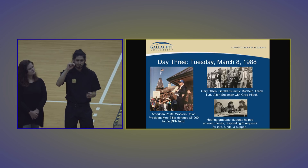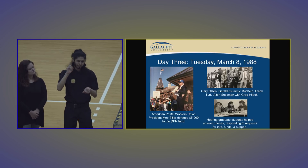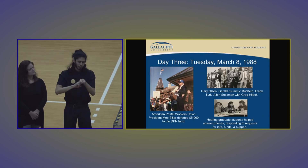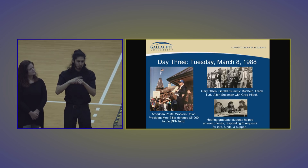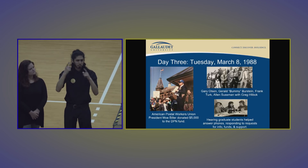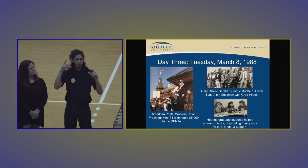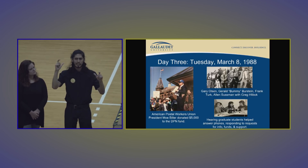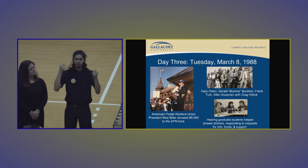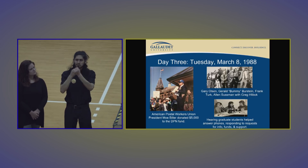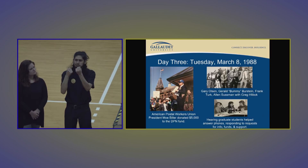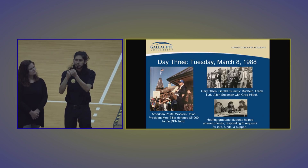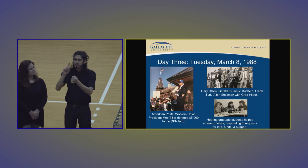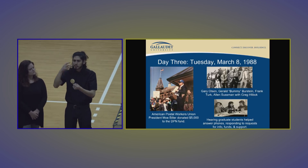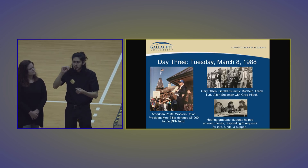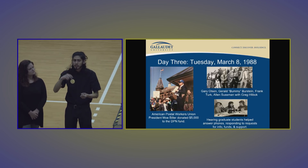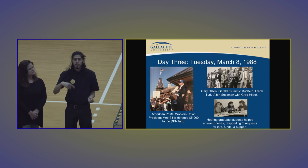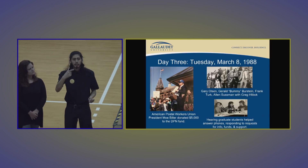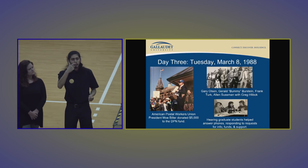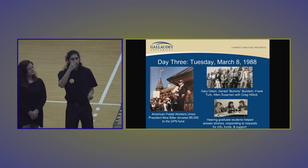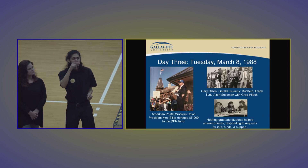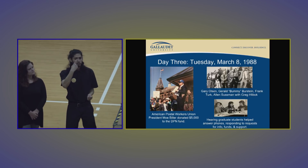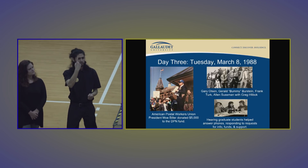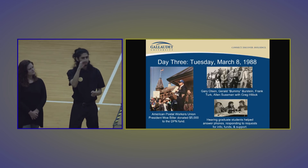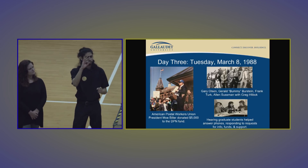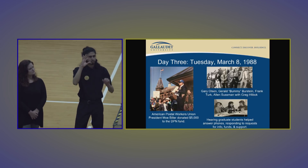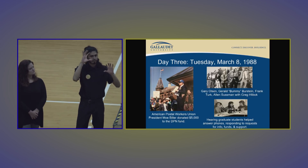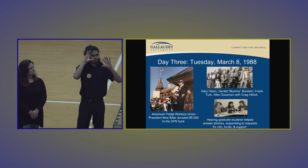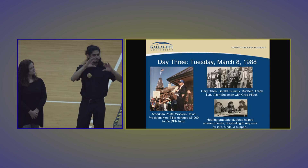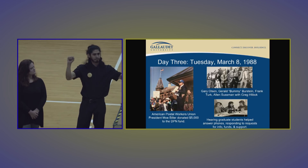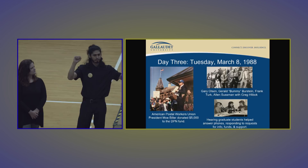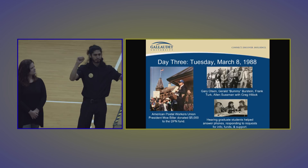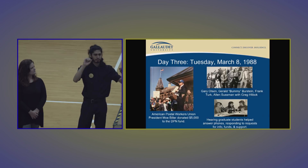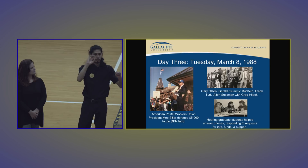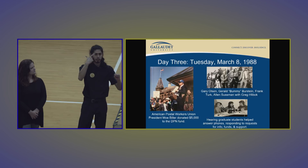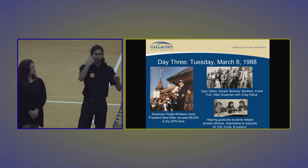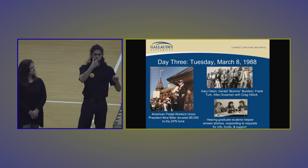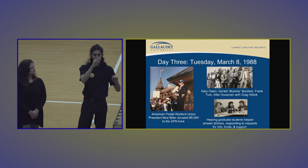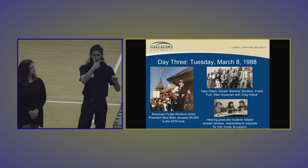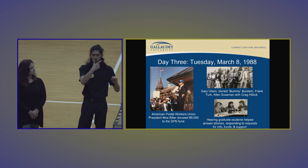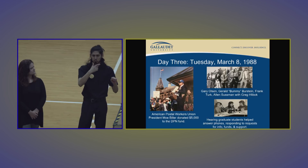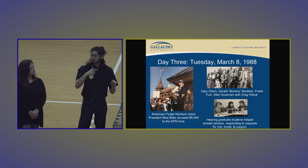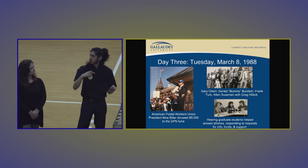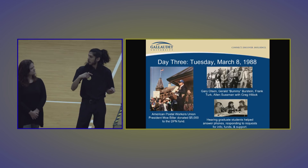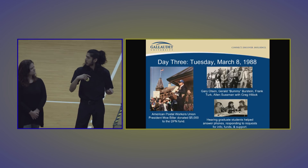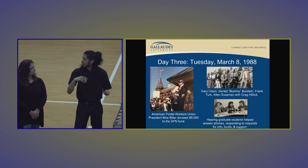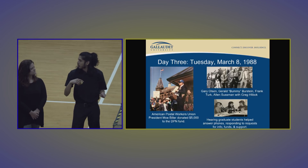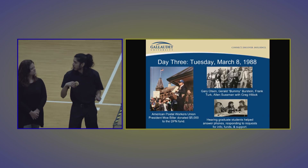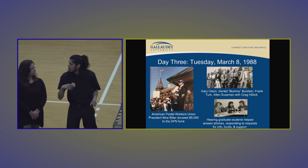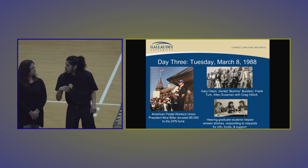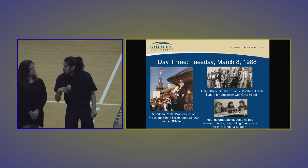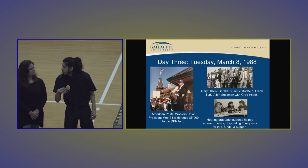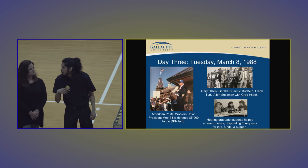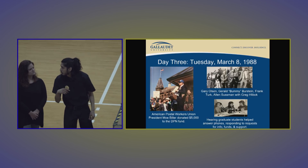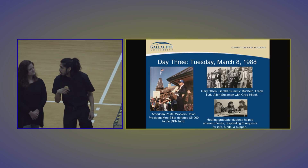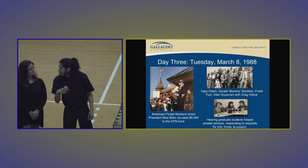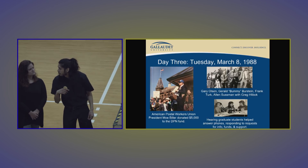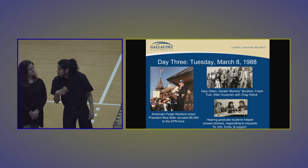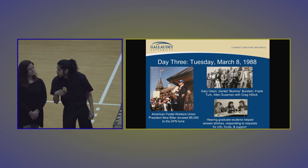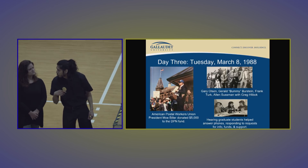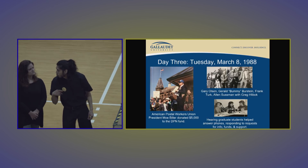set up some funds to be able to support the Deaf President Now protest. And the president of the student body government at the time